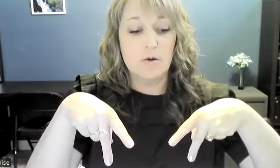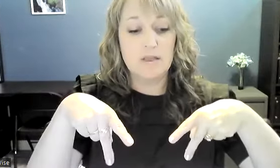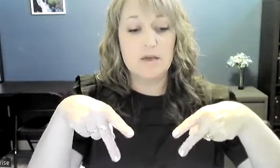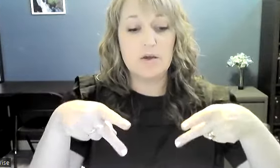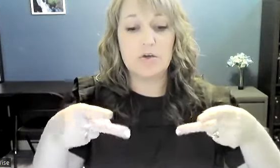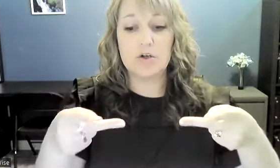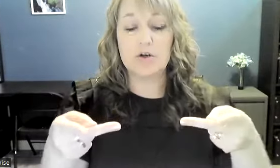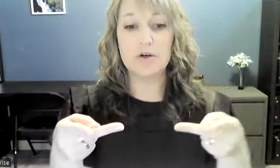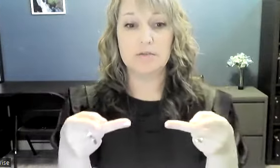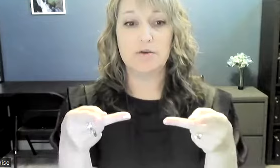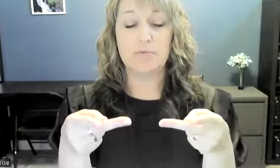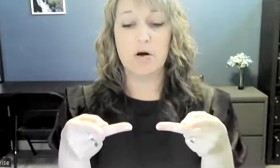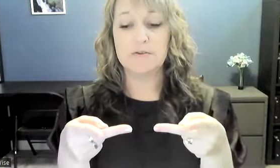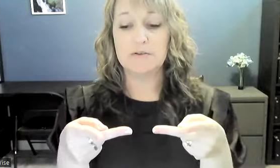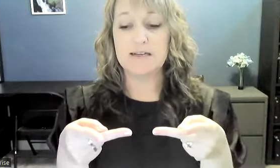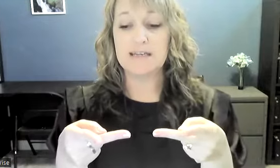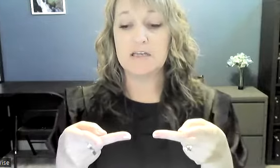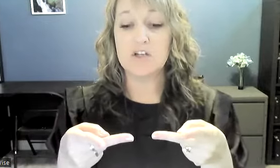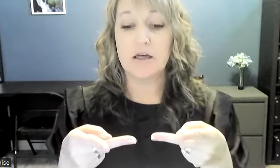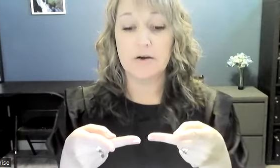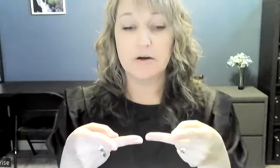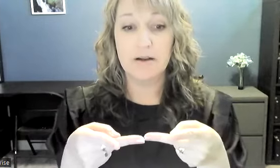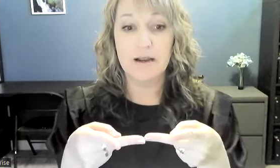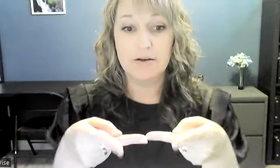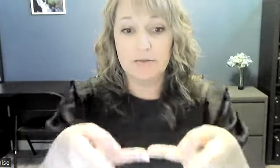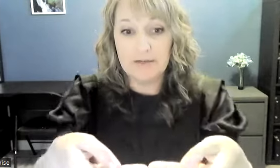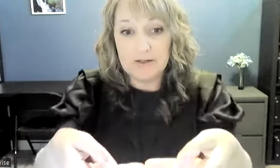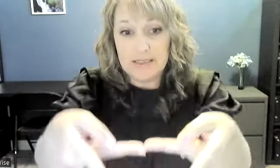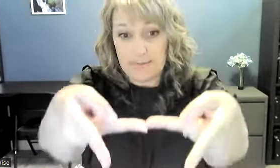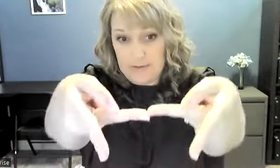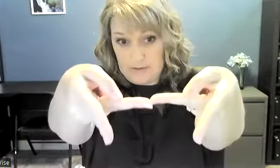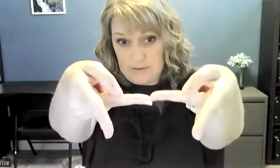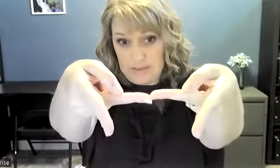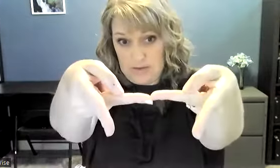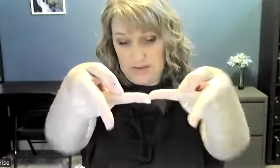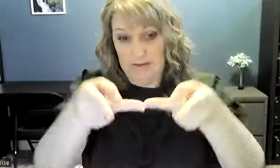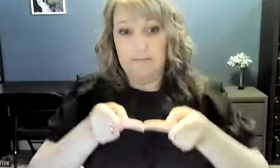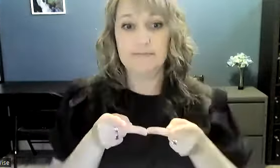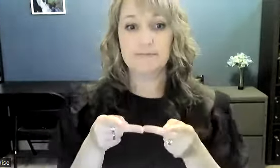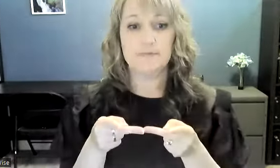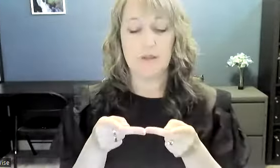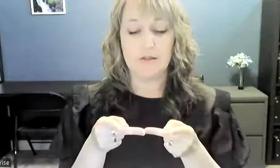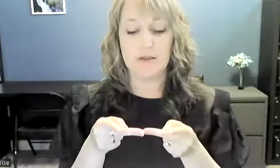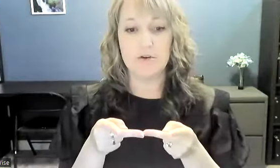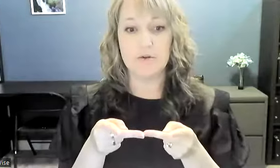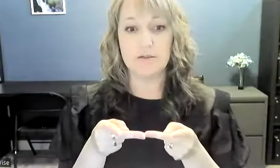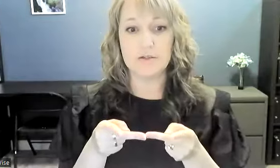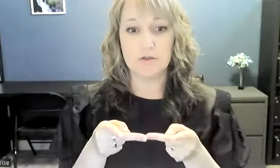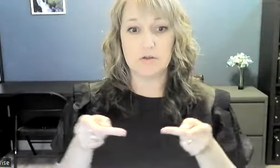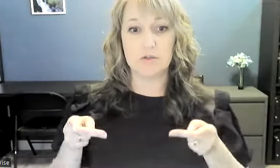Only you turn so your palms are facing each other and your fingertips are touching. Then you do a little circle